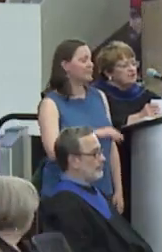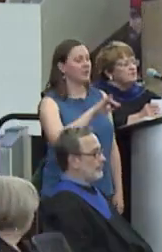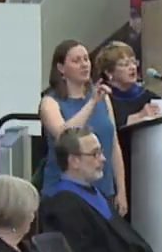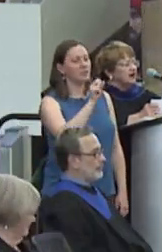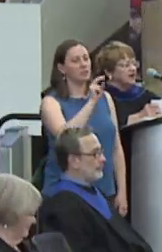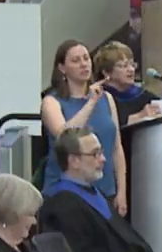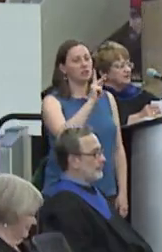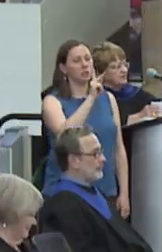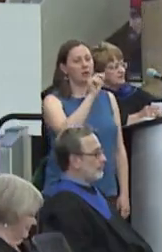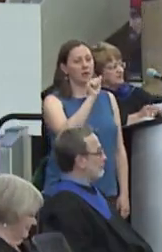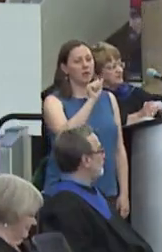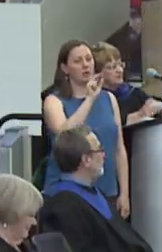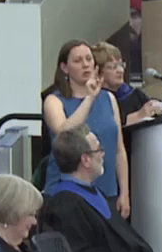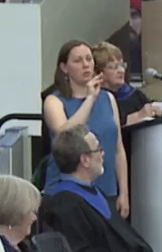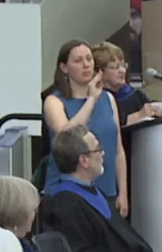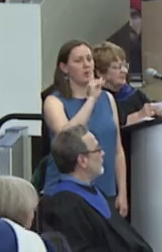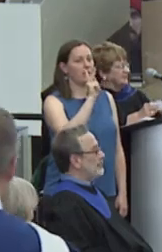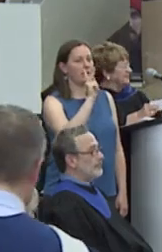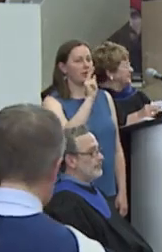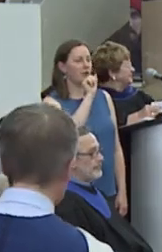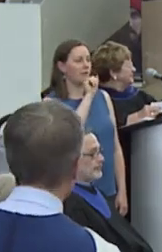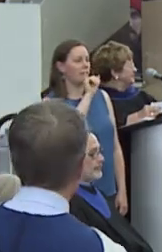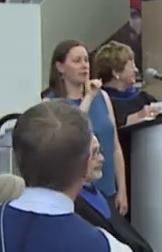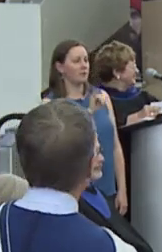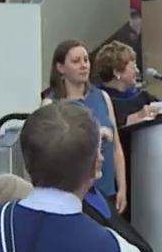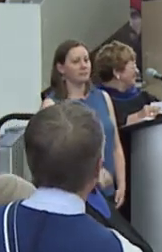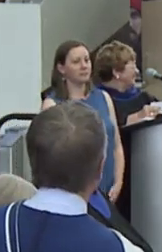Januka Humagai.